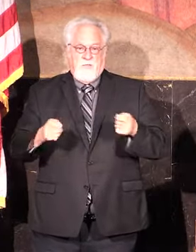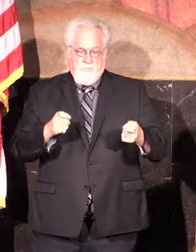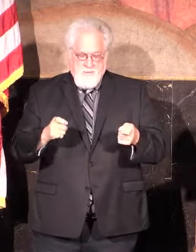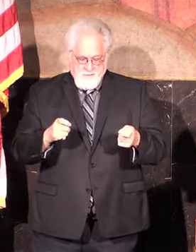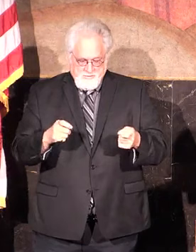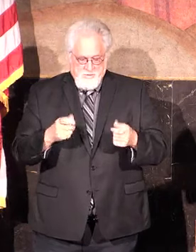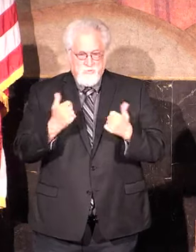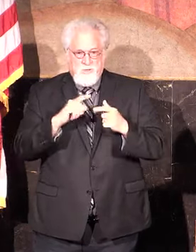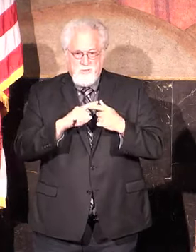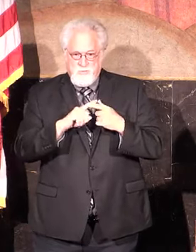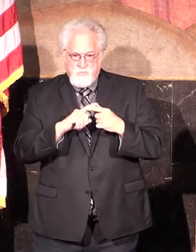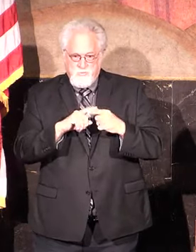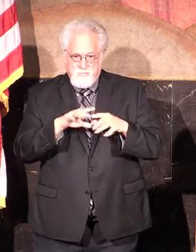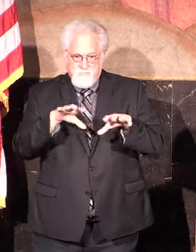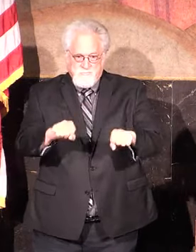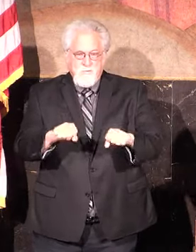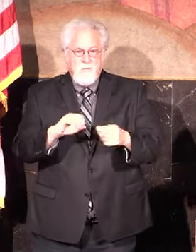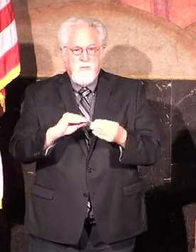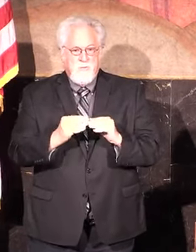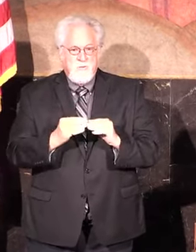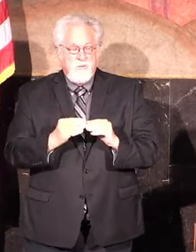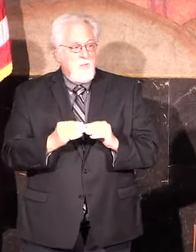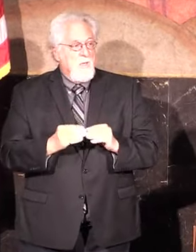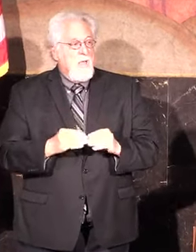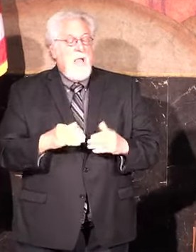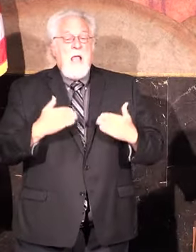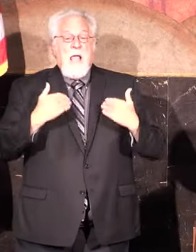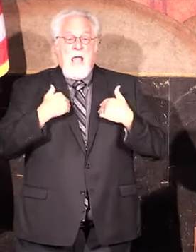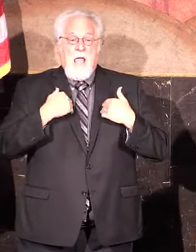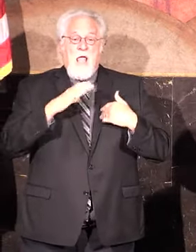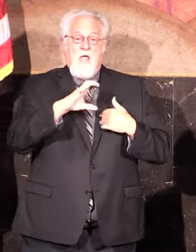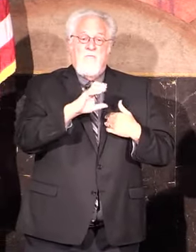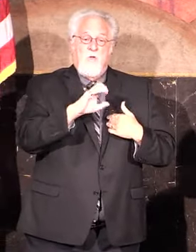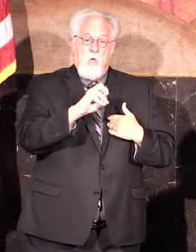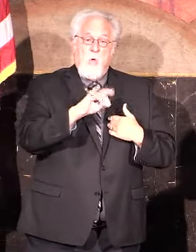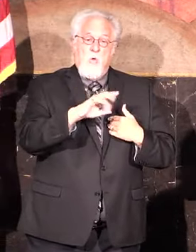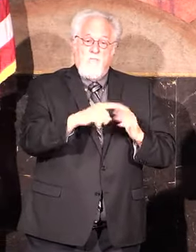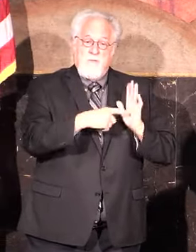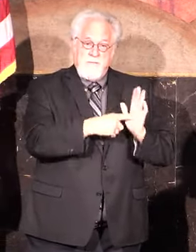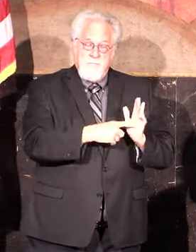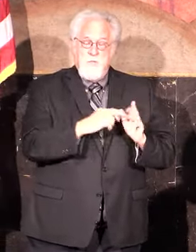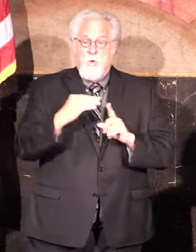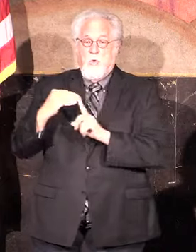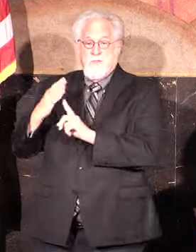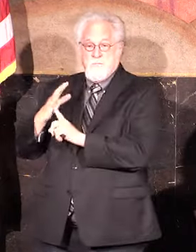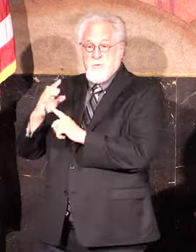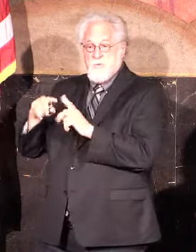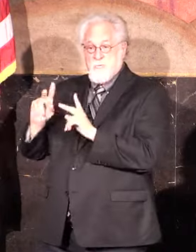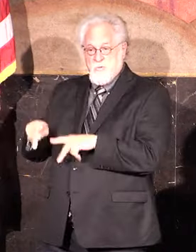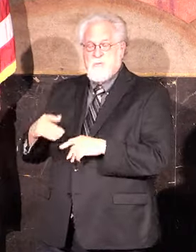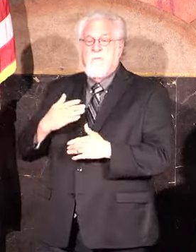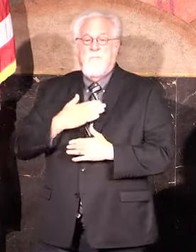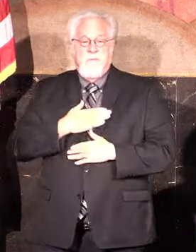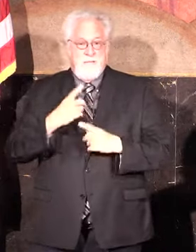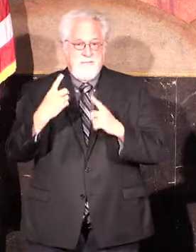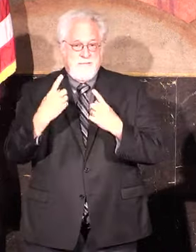get on top of the numbers. Now, if you've had COVID symptoms or been exposed to someone with COVID, please get tested.